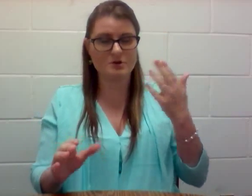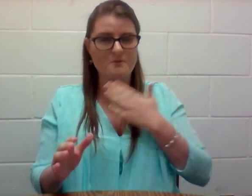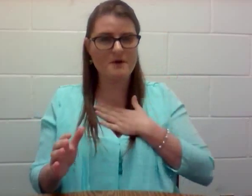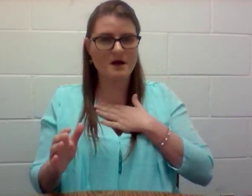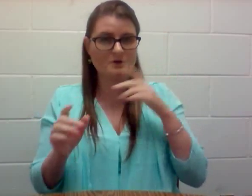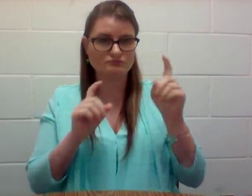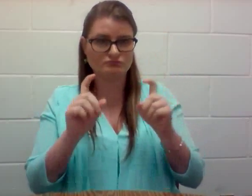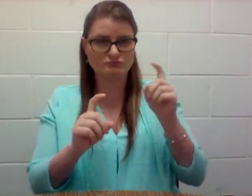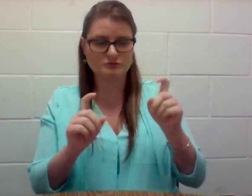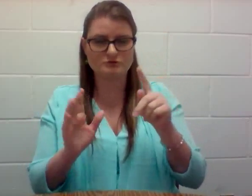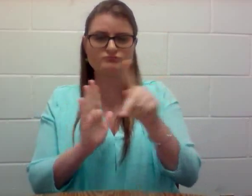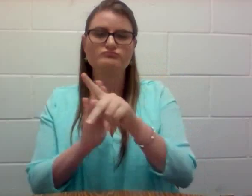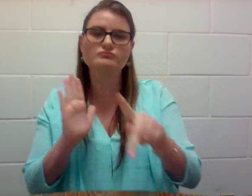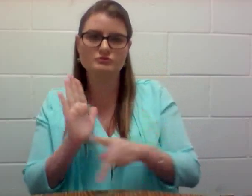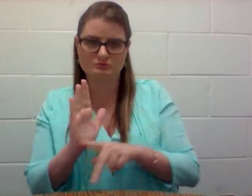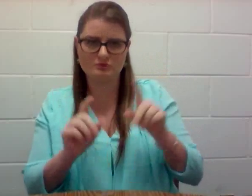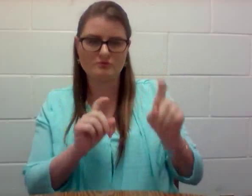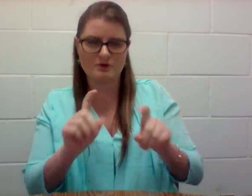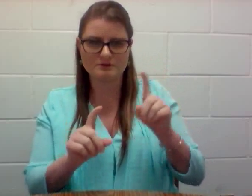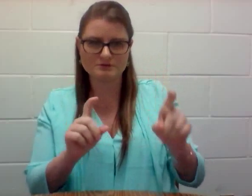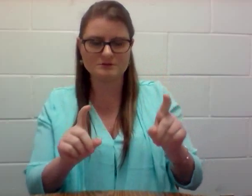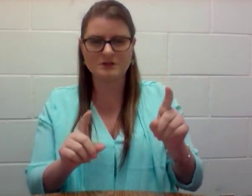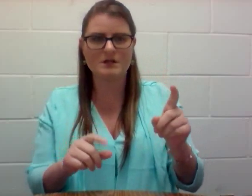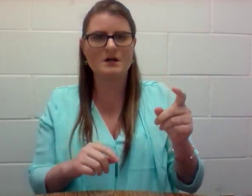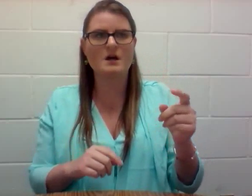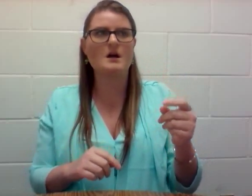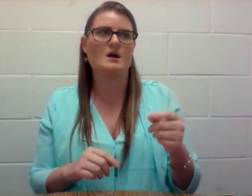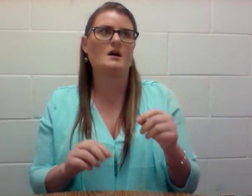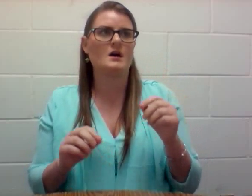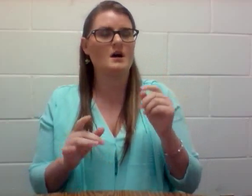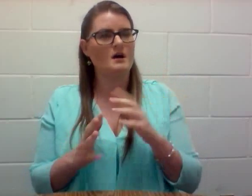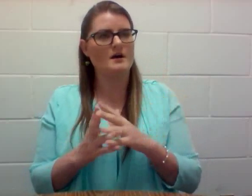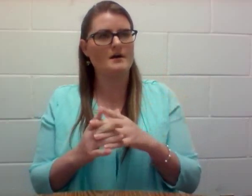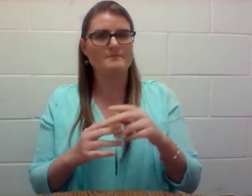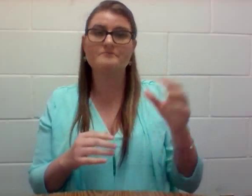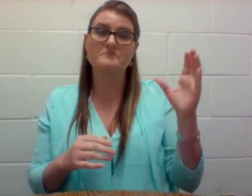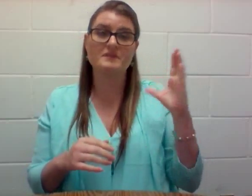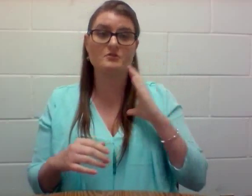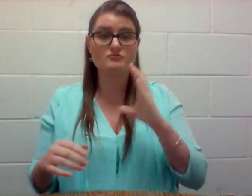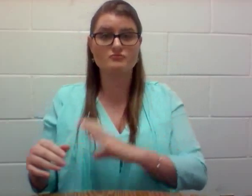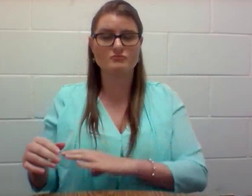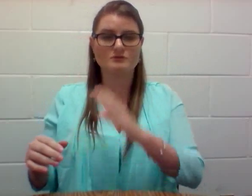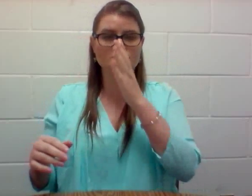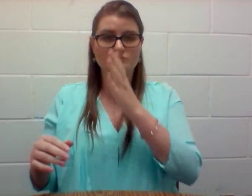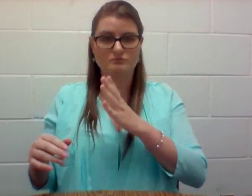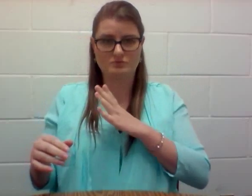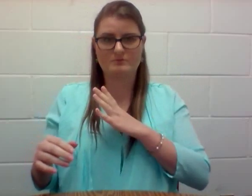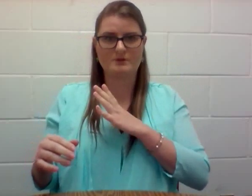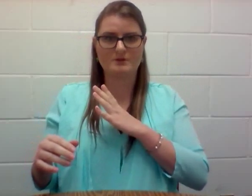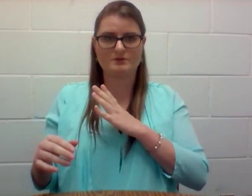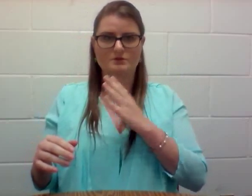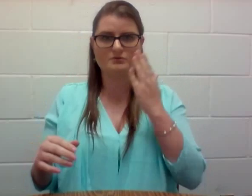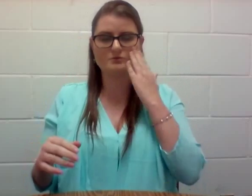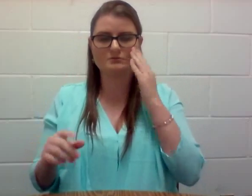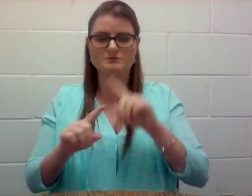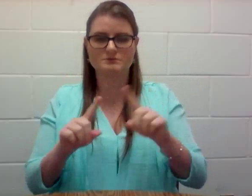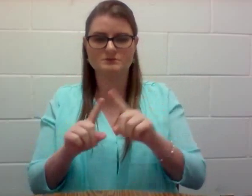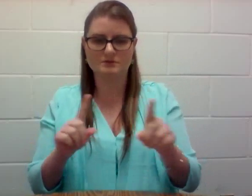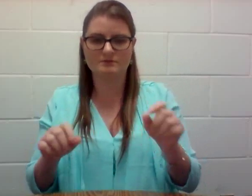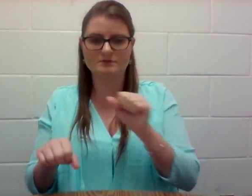a single Christian woman who is a complementarian become a police officer?" I love Beth's spirit, and I